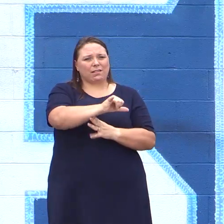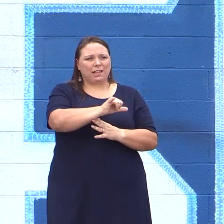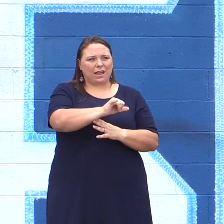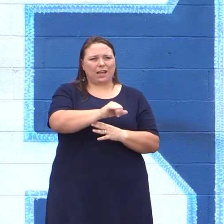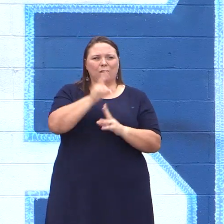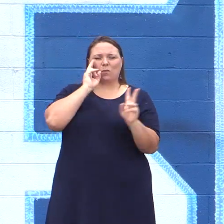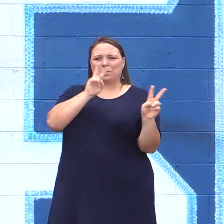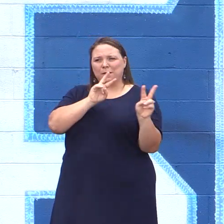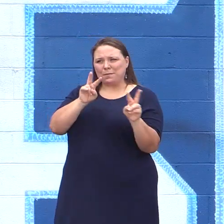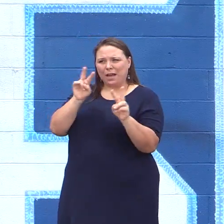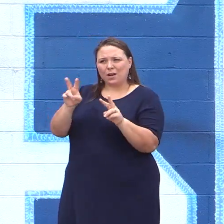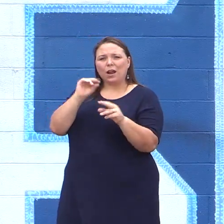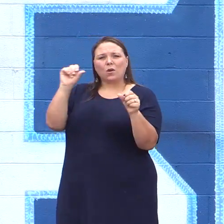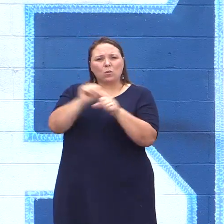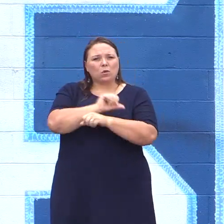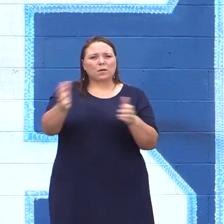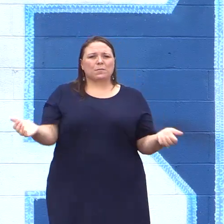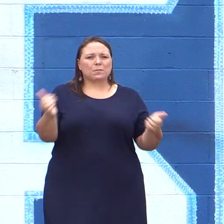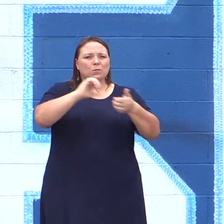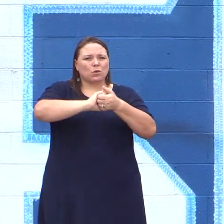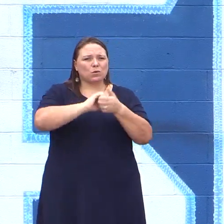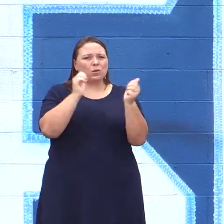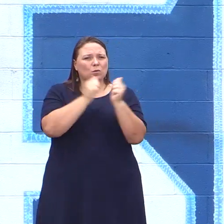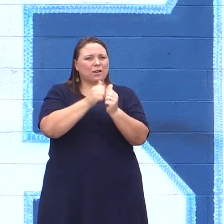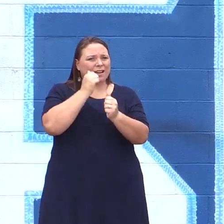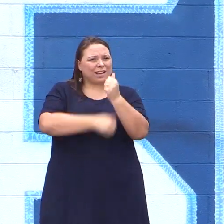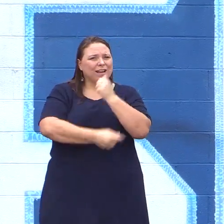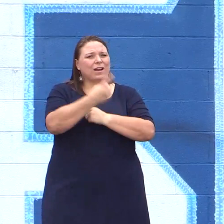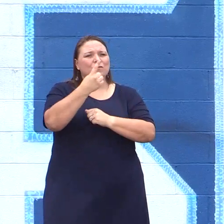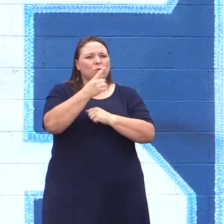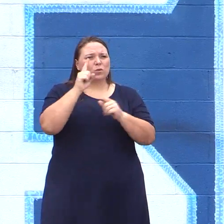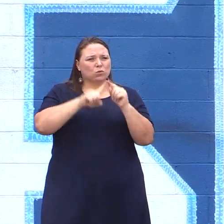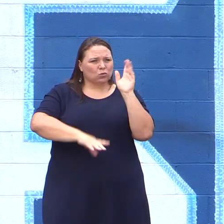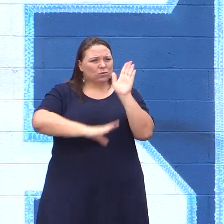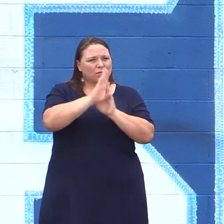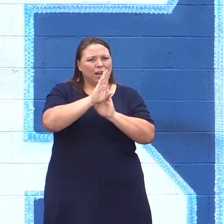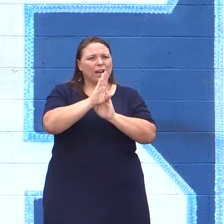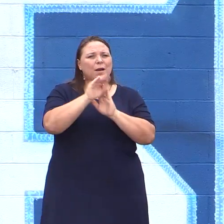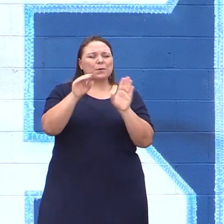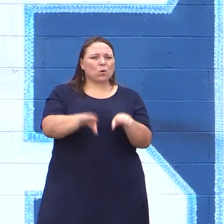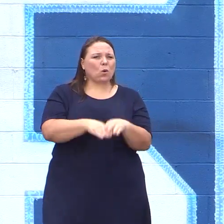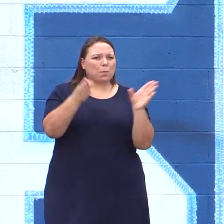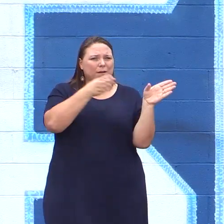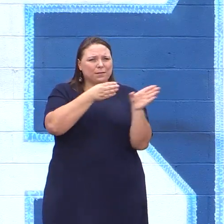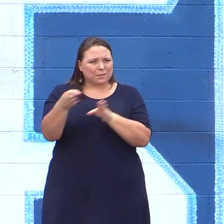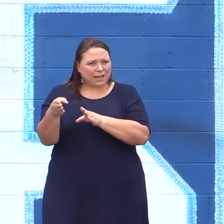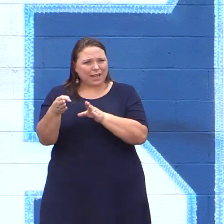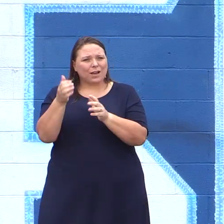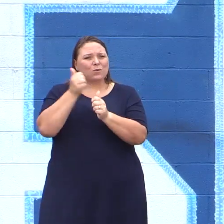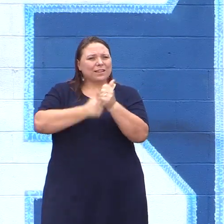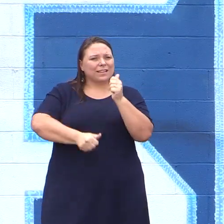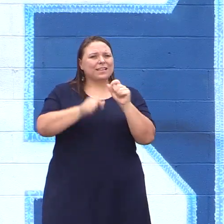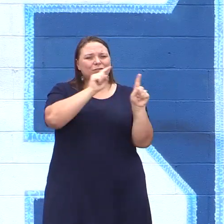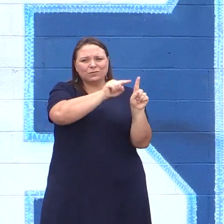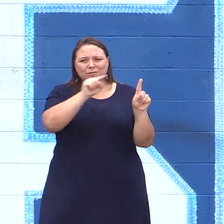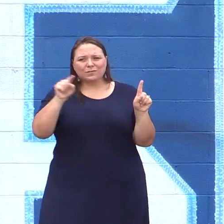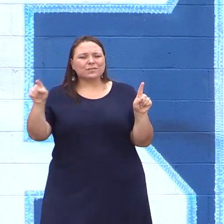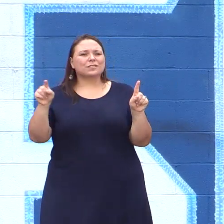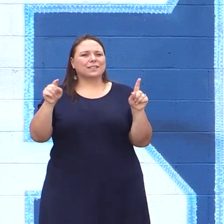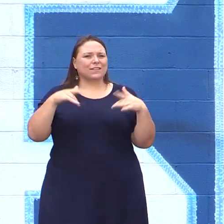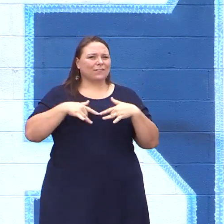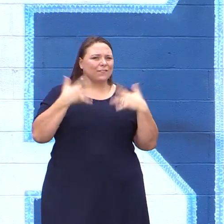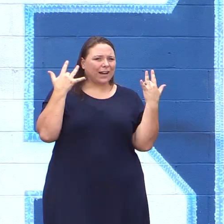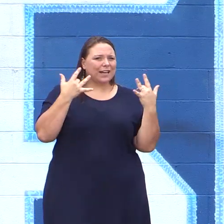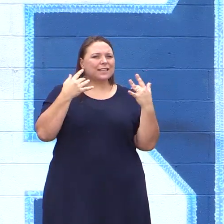we will be monitoring and working in partnership with everybody to develop a reopening plan with each of these event venues in